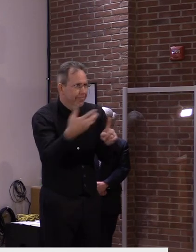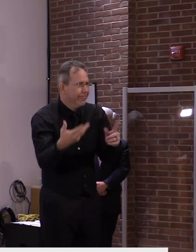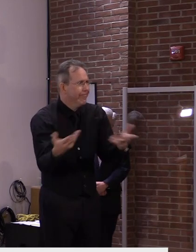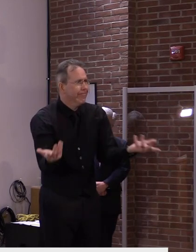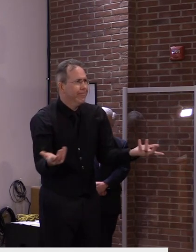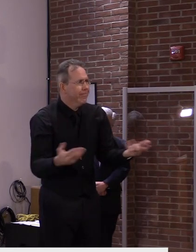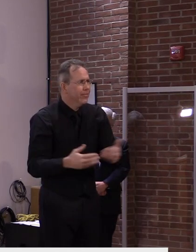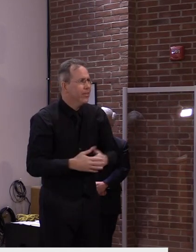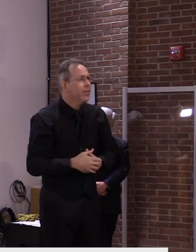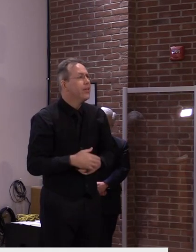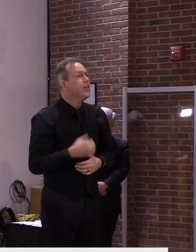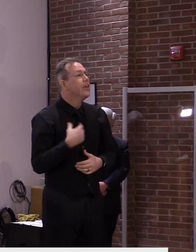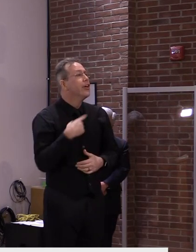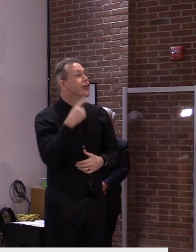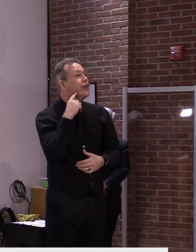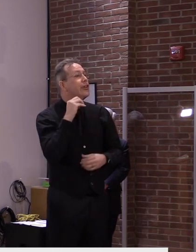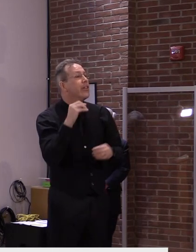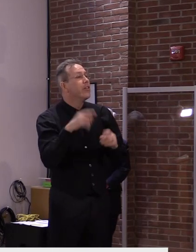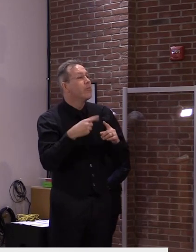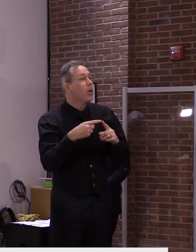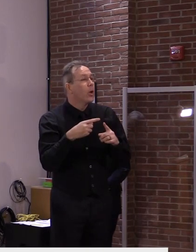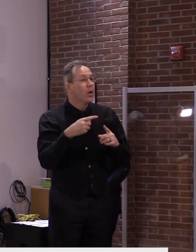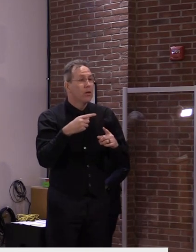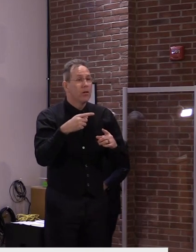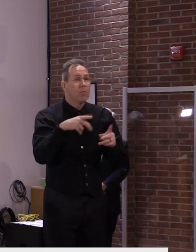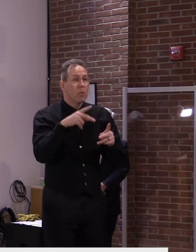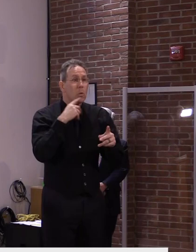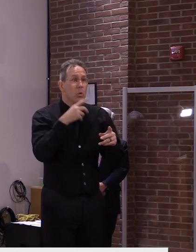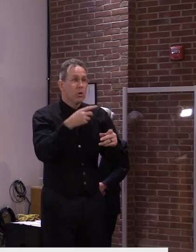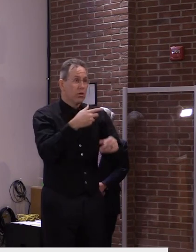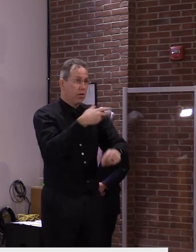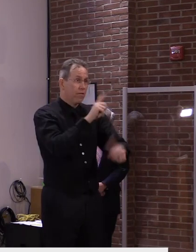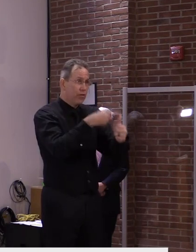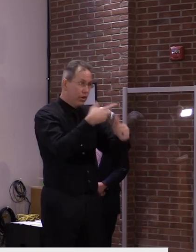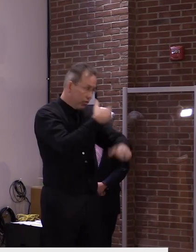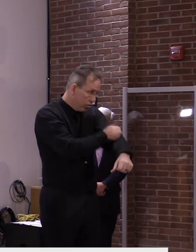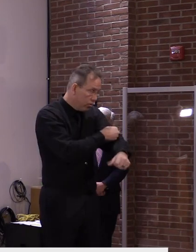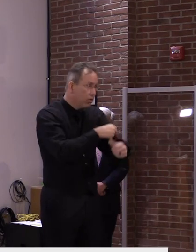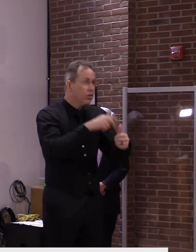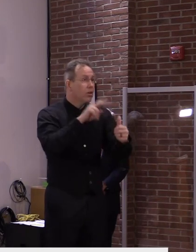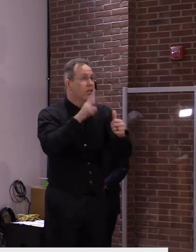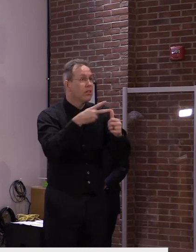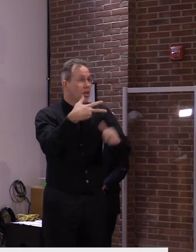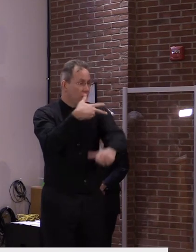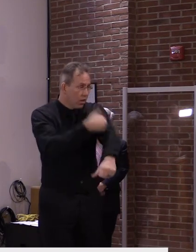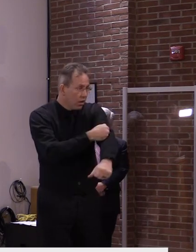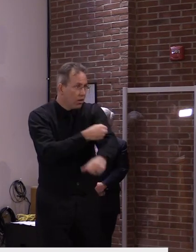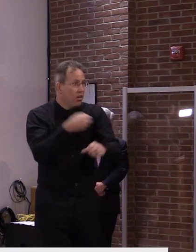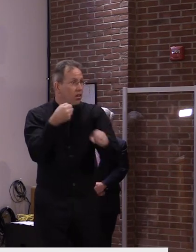dose, but I will ask the team about that when I get back to see if that's been found yet.